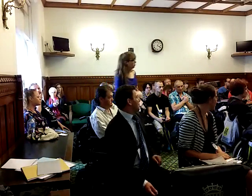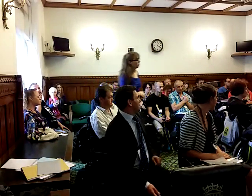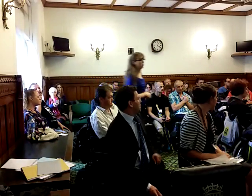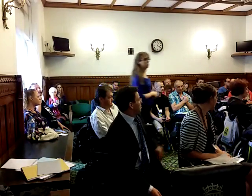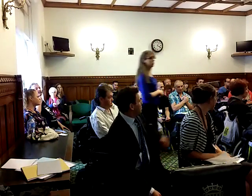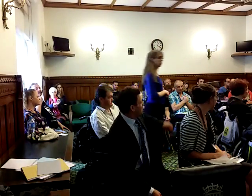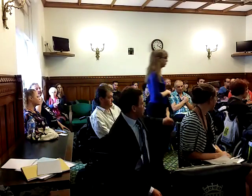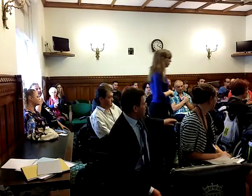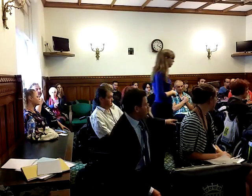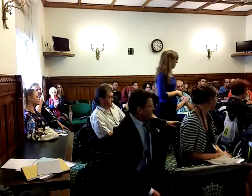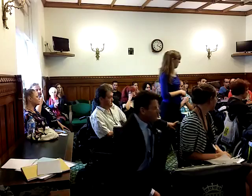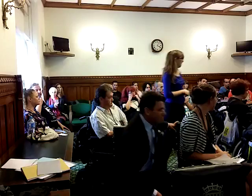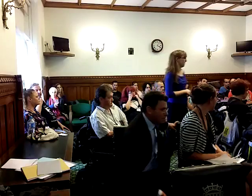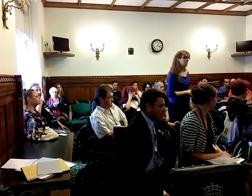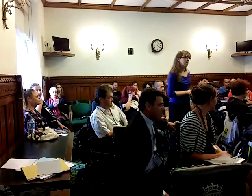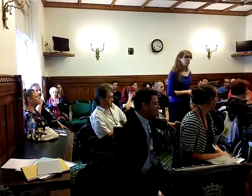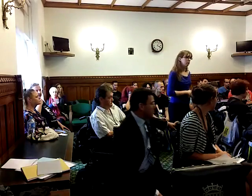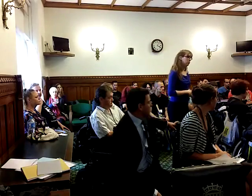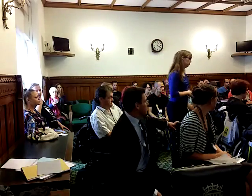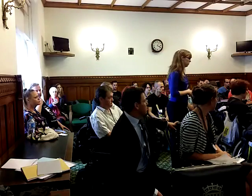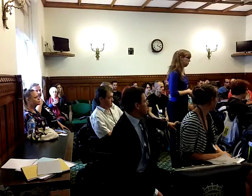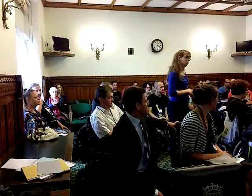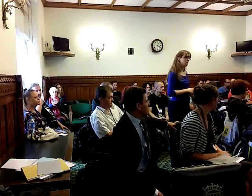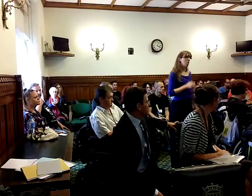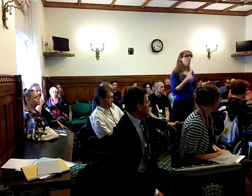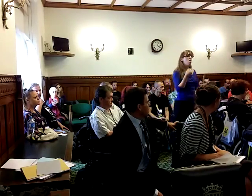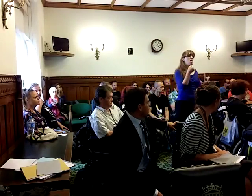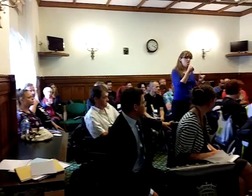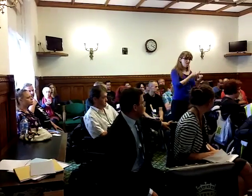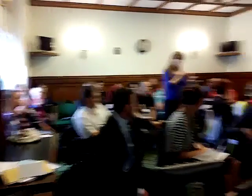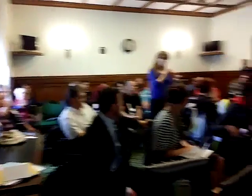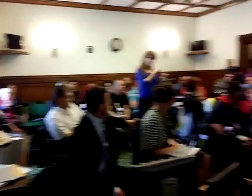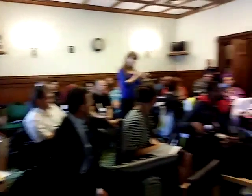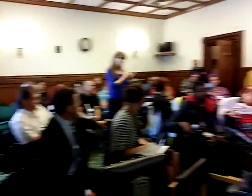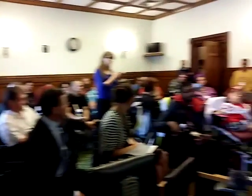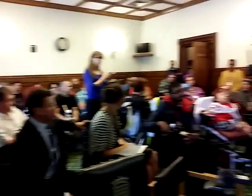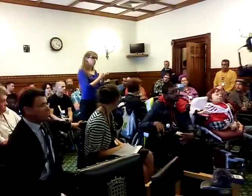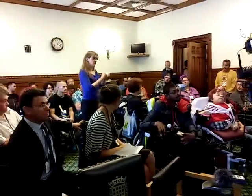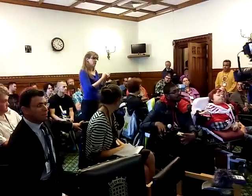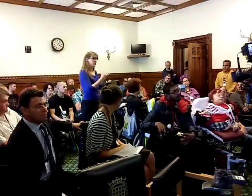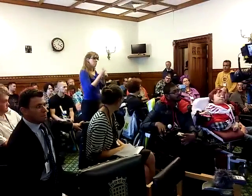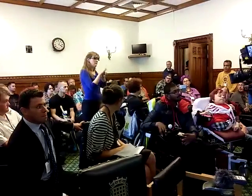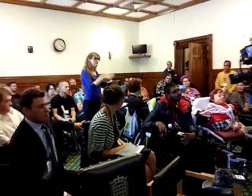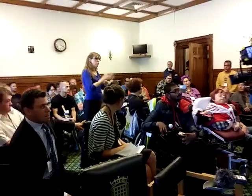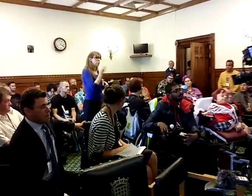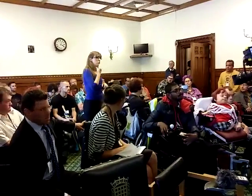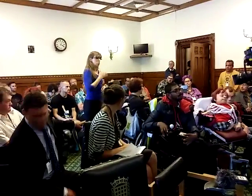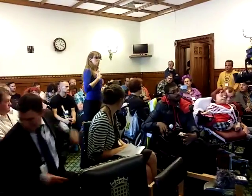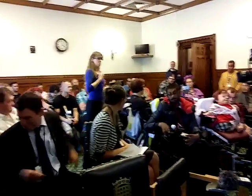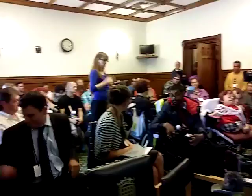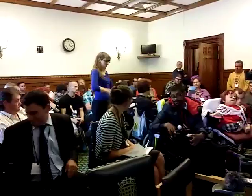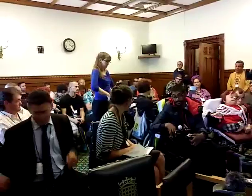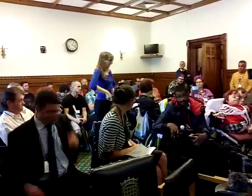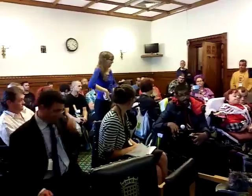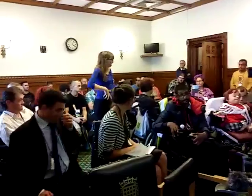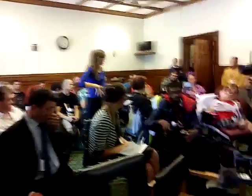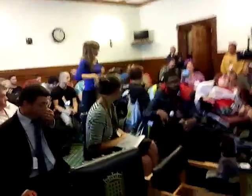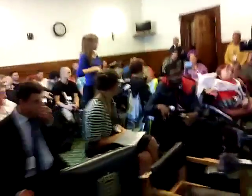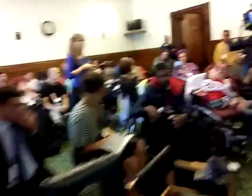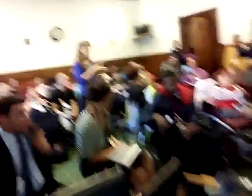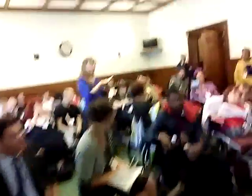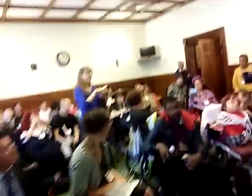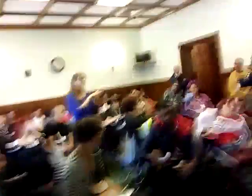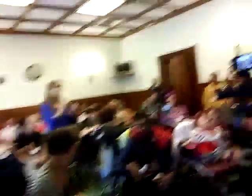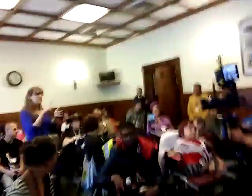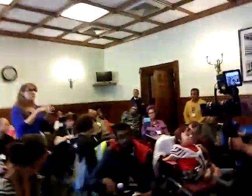Just to say that the fight against being forced to use incontinence pads, the case of Elaine McDonald that went to the